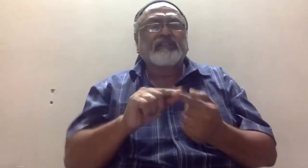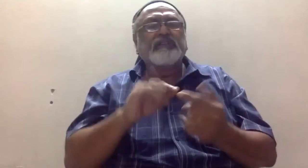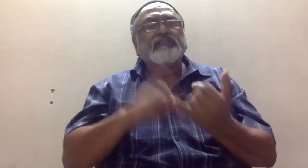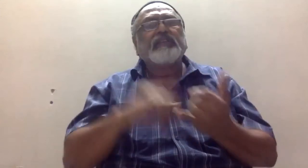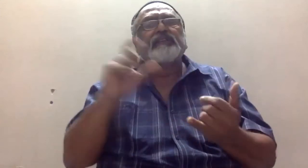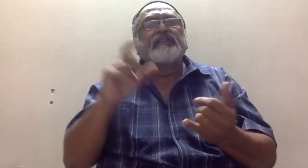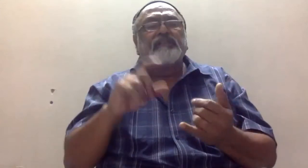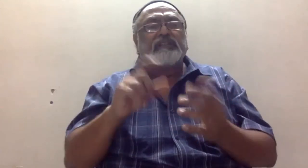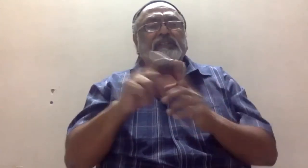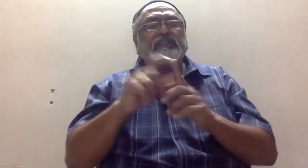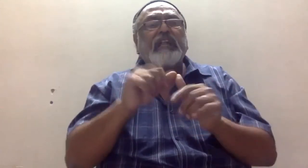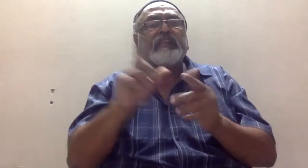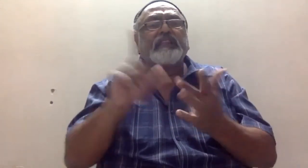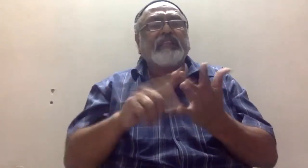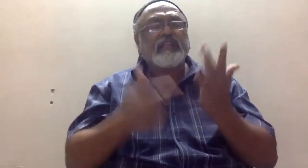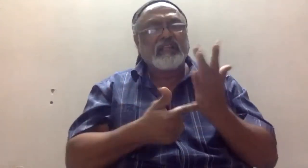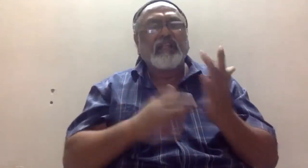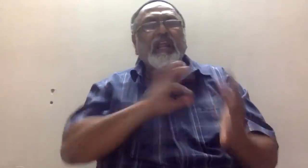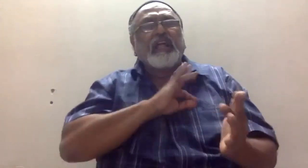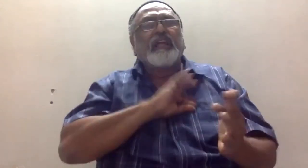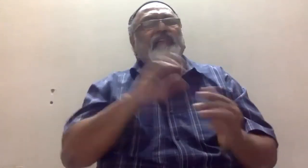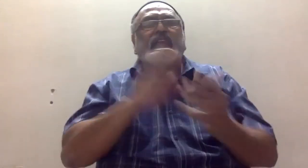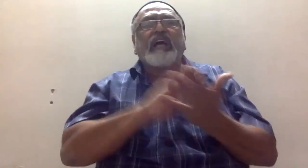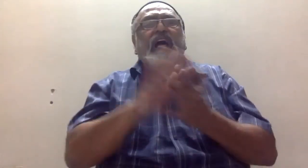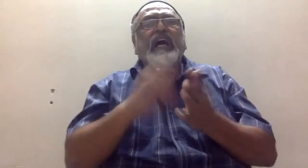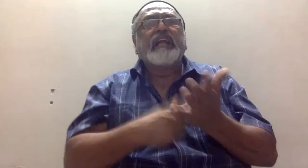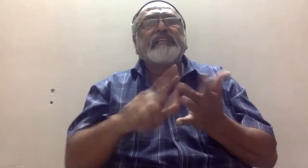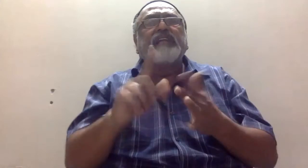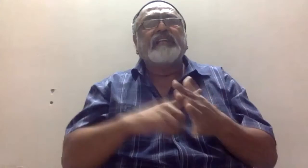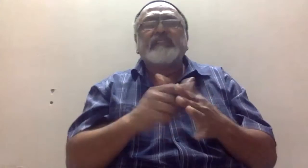Dalit rather than being Harijan or